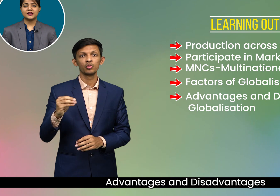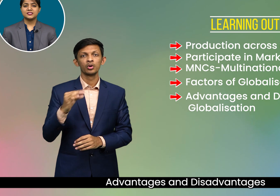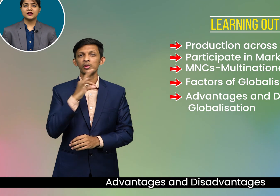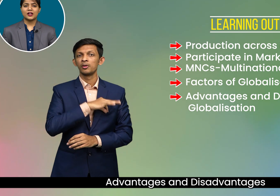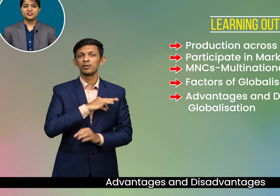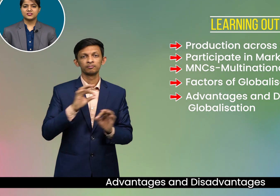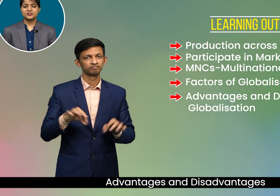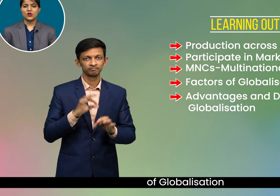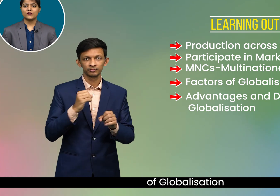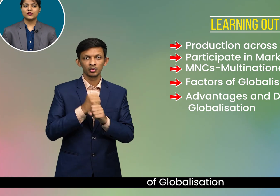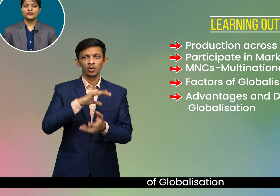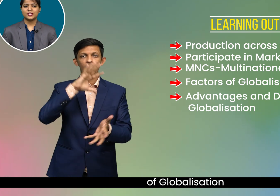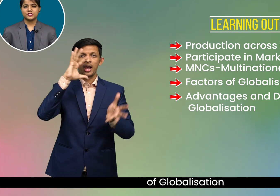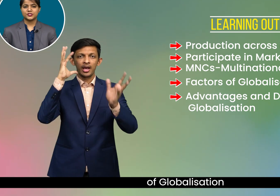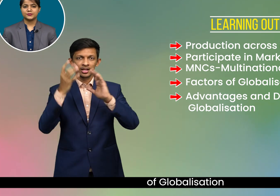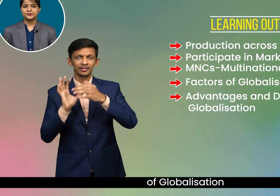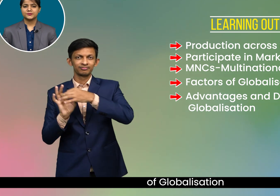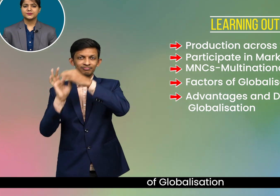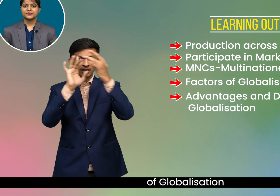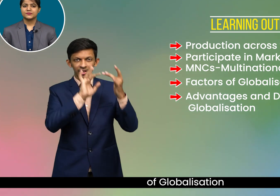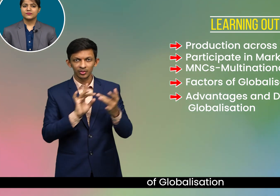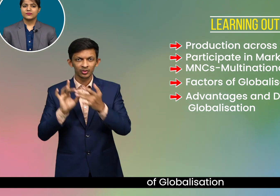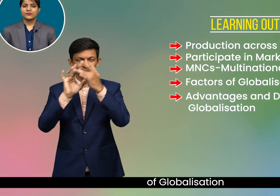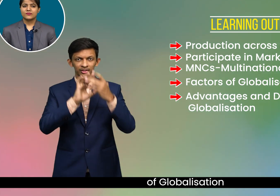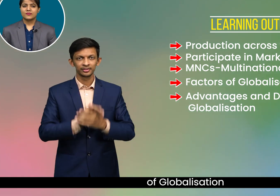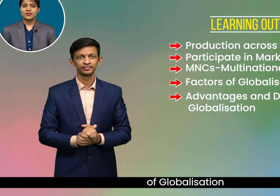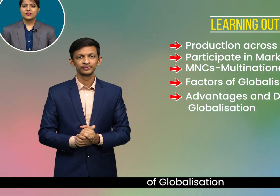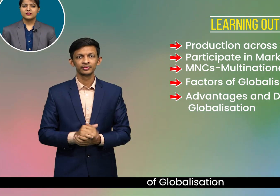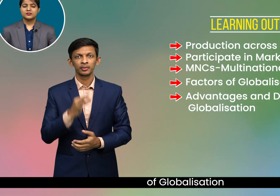Advantages and disadvantages of globalization.